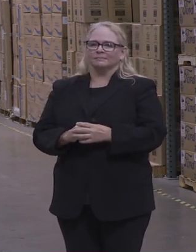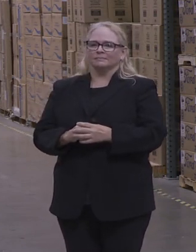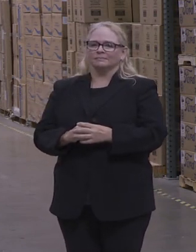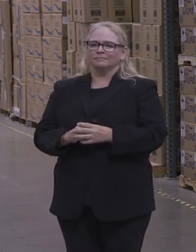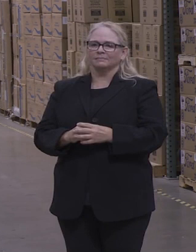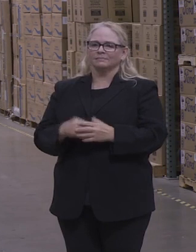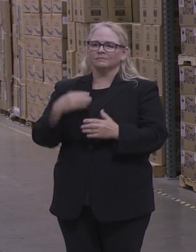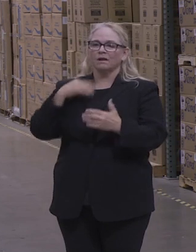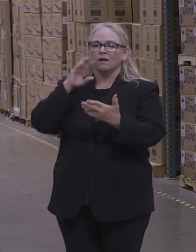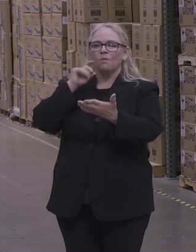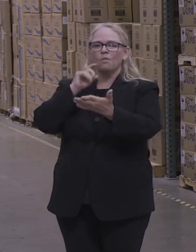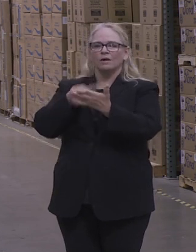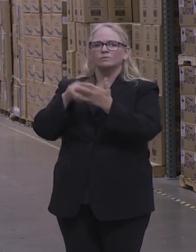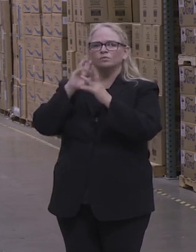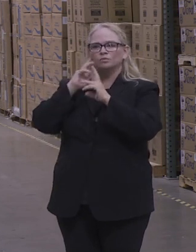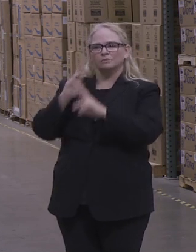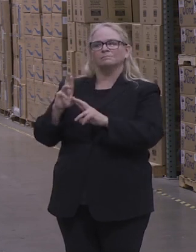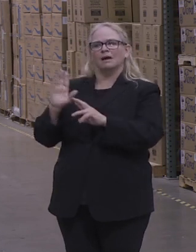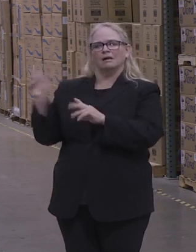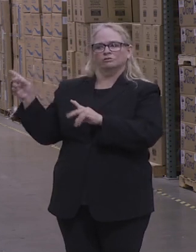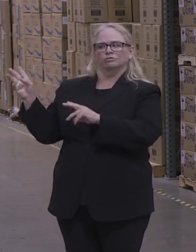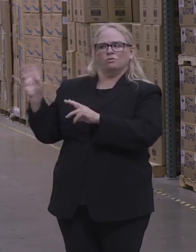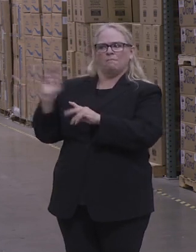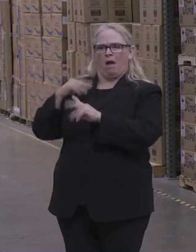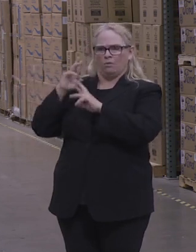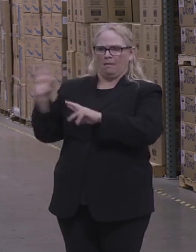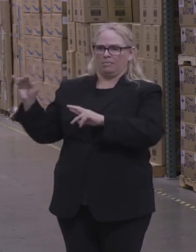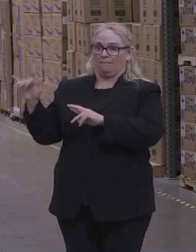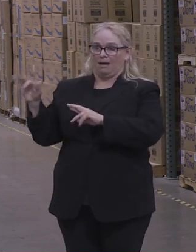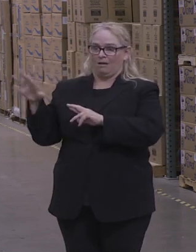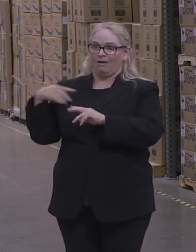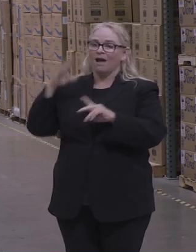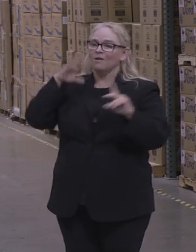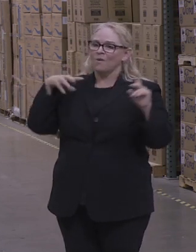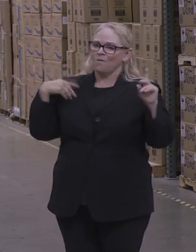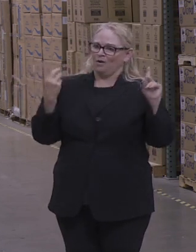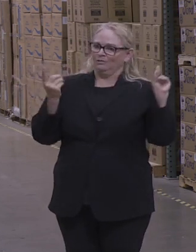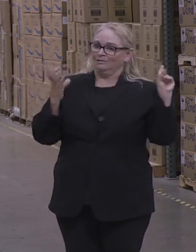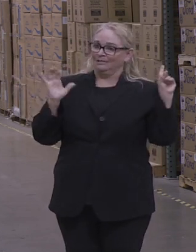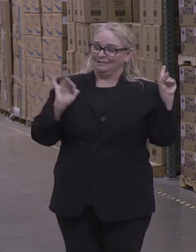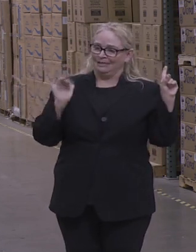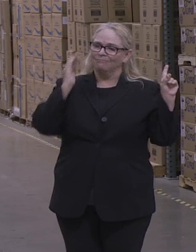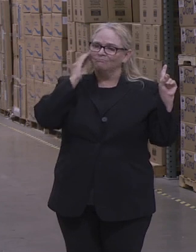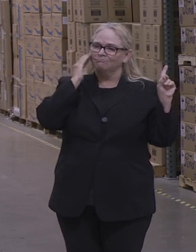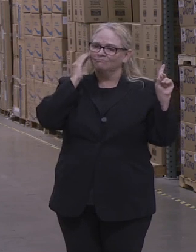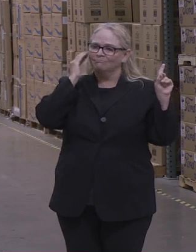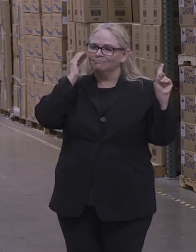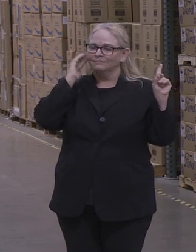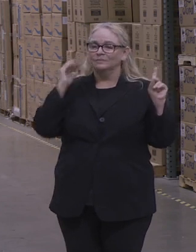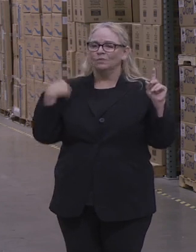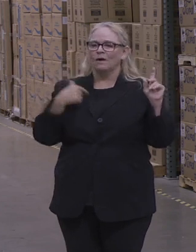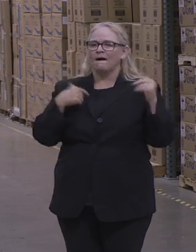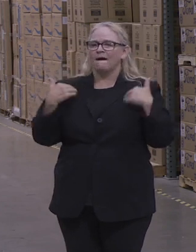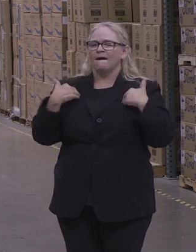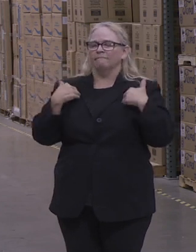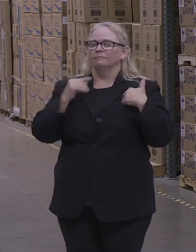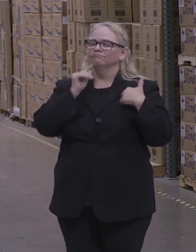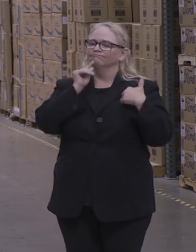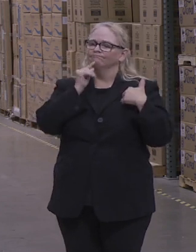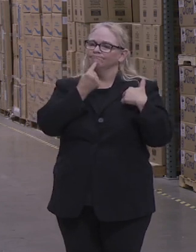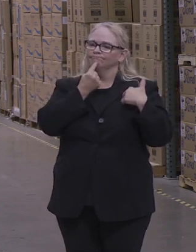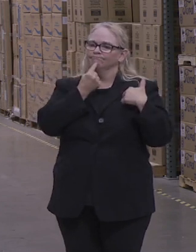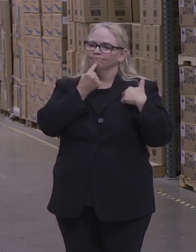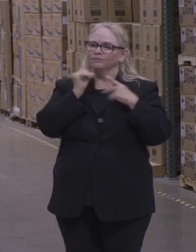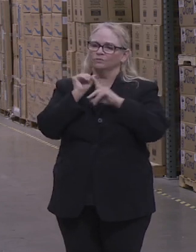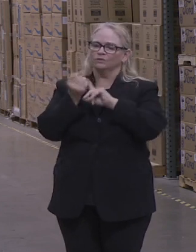recognition in Washington, D.C., that we are walking towards the edge of a cliff. That a lot of the work